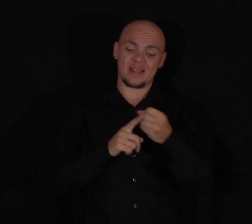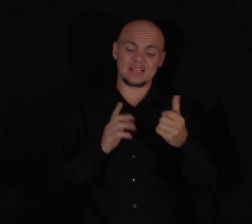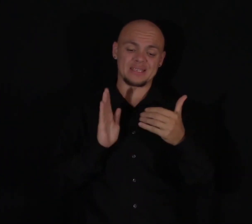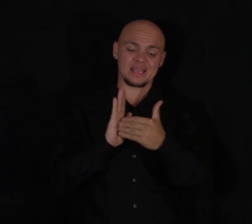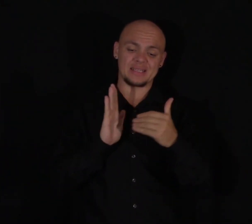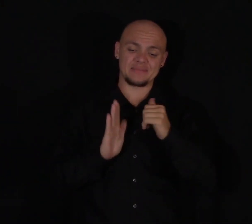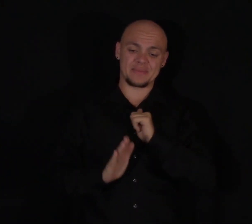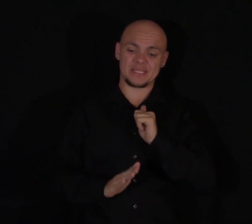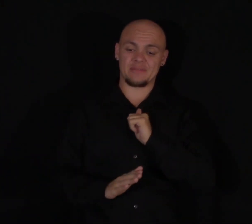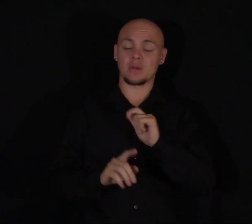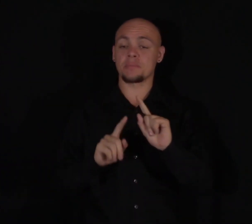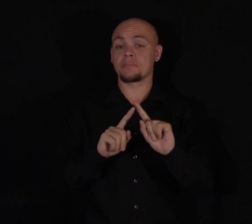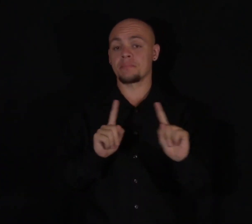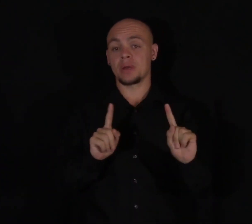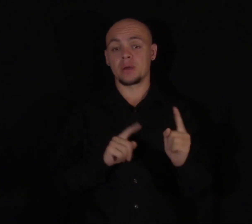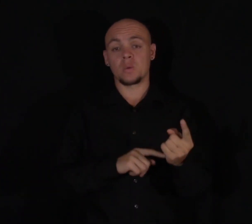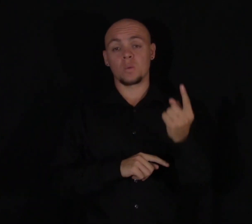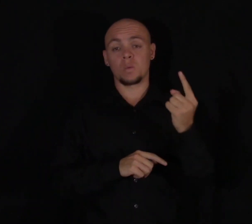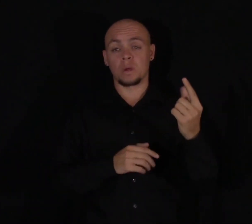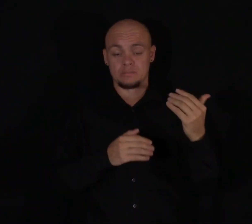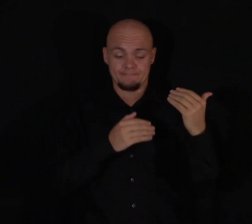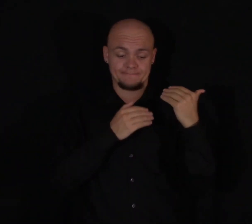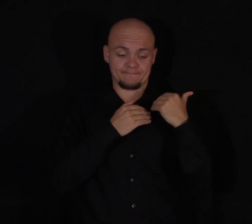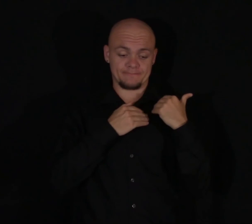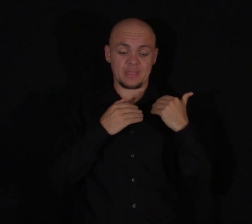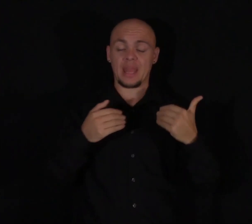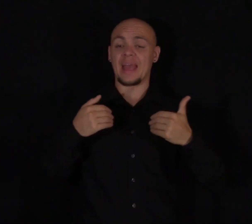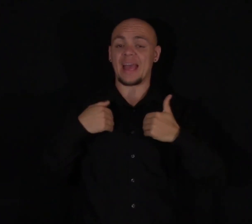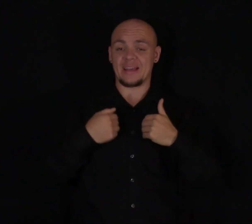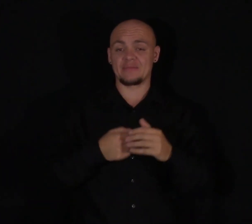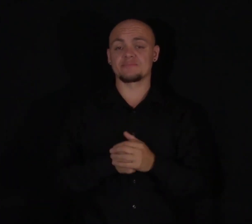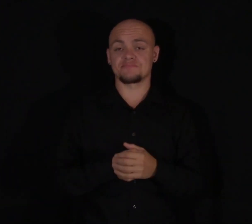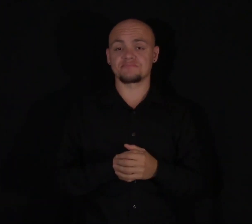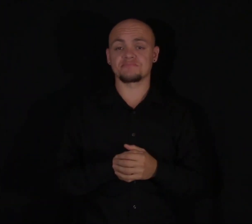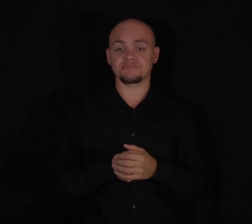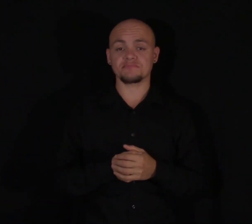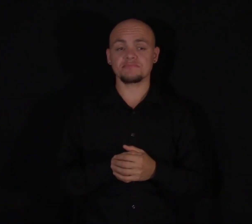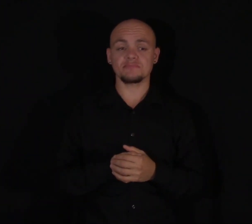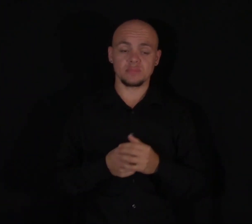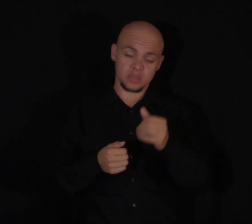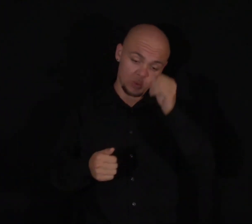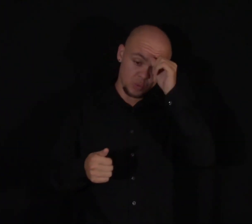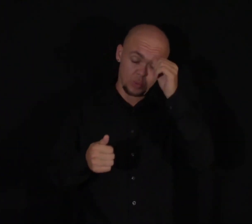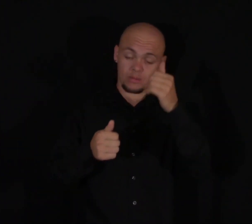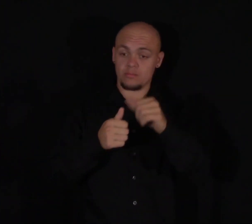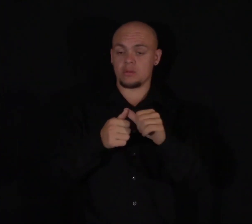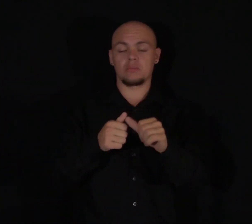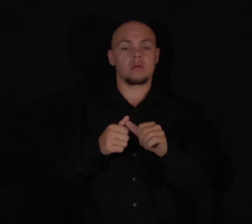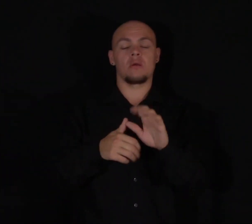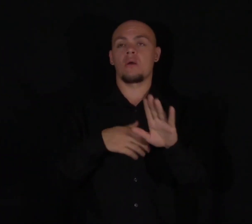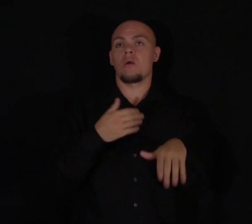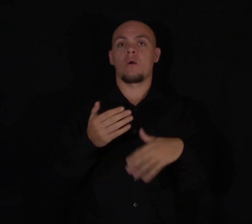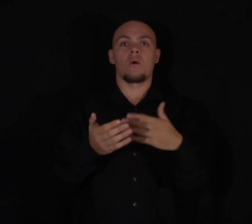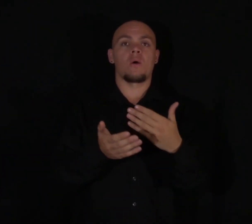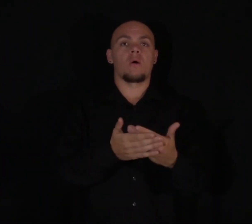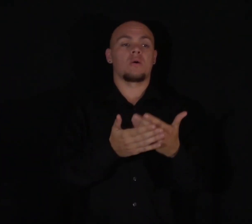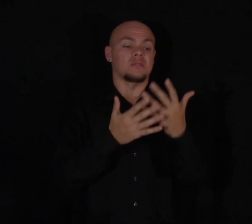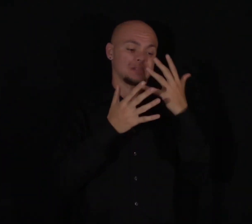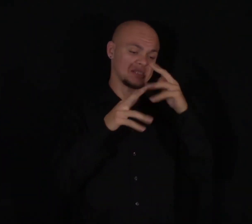Yet one duty remained to me, the recollection of which finally triumphed over my selfish despair.